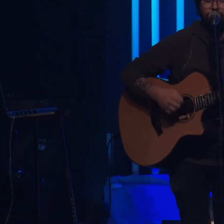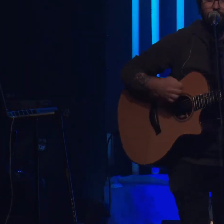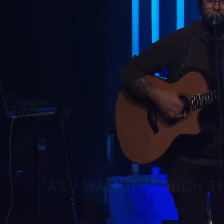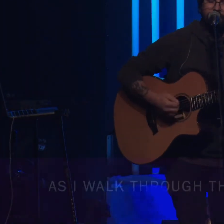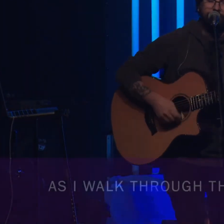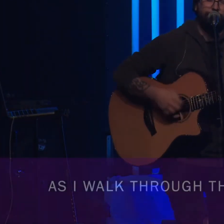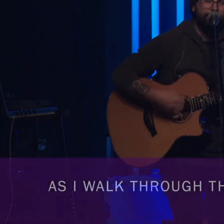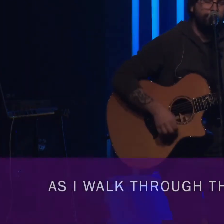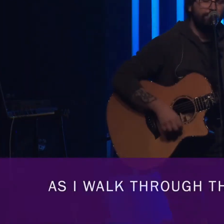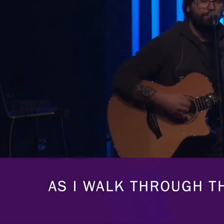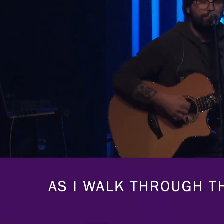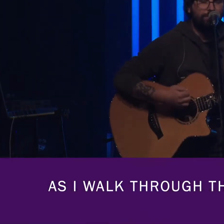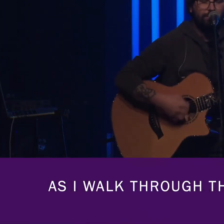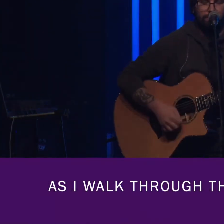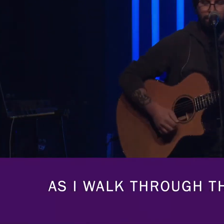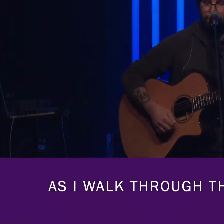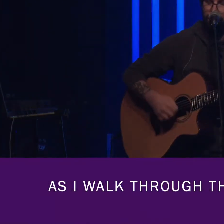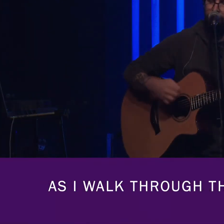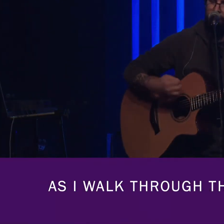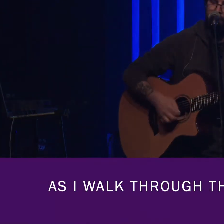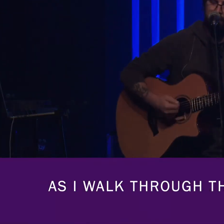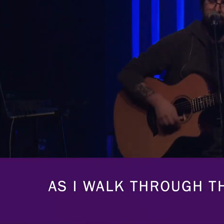I walk through